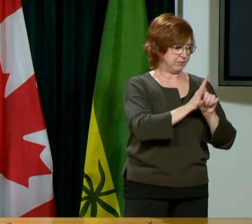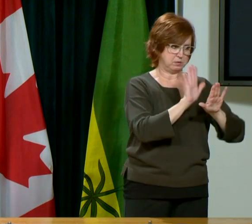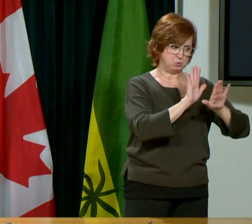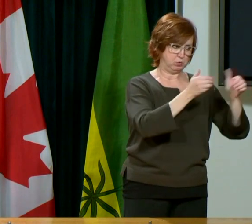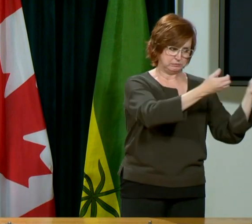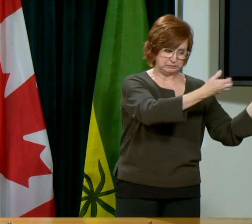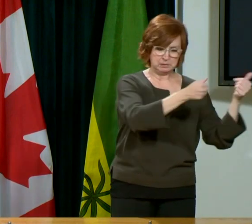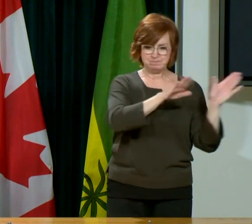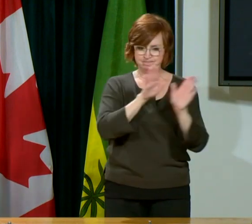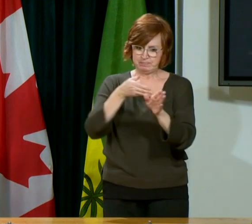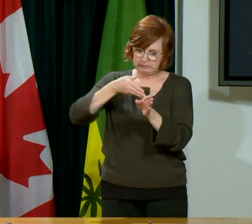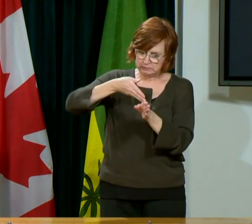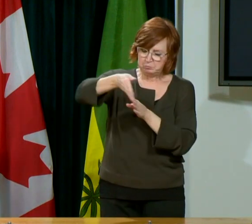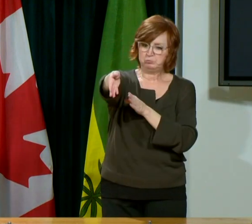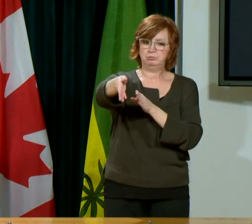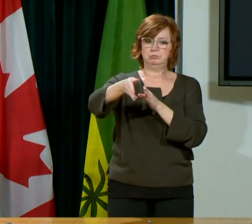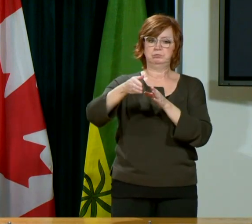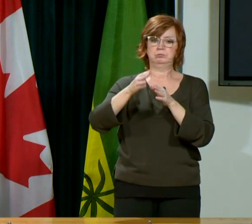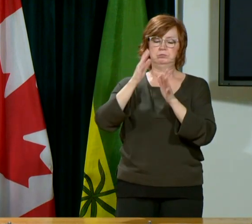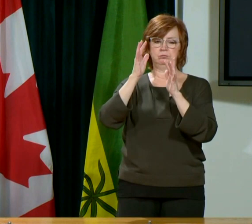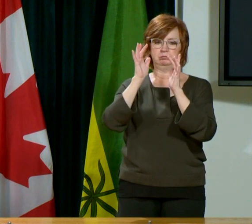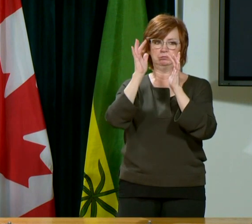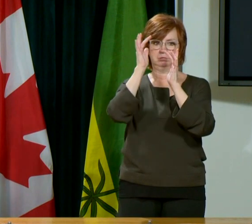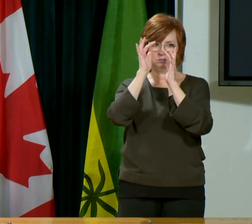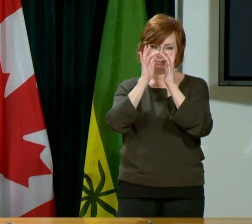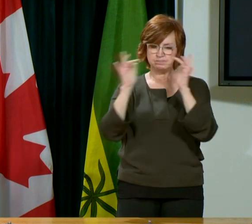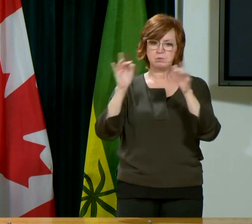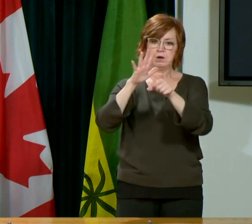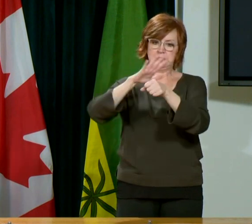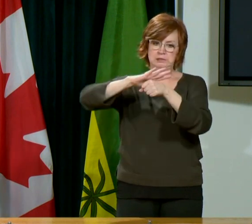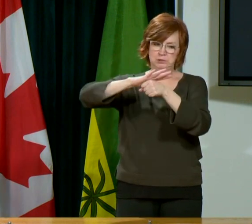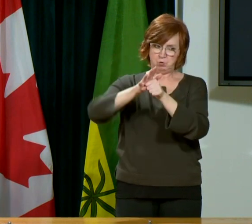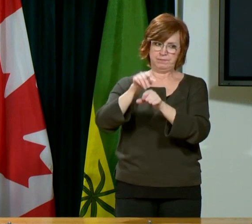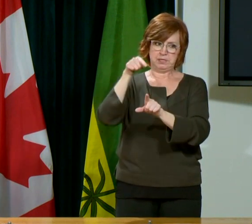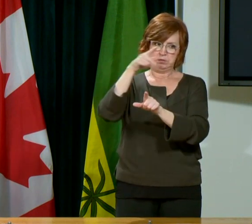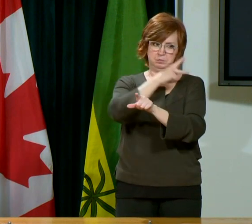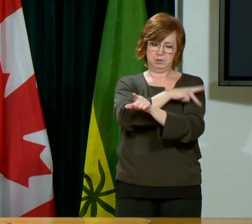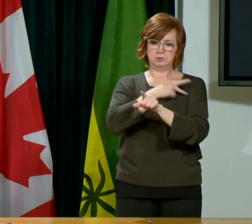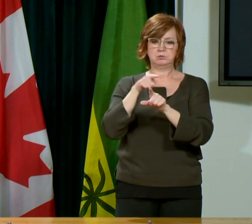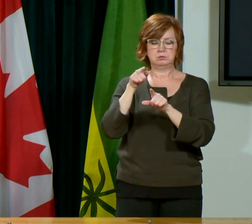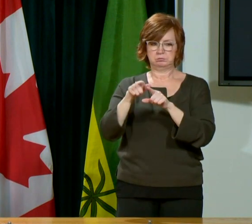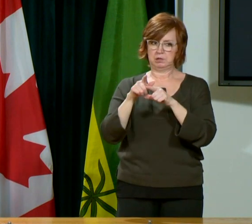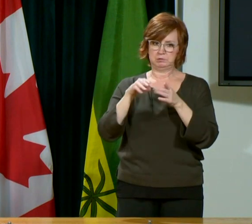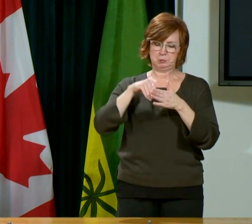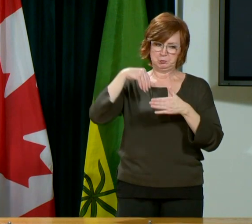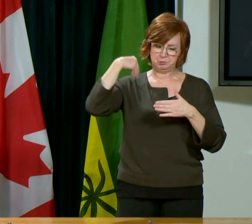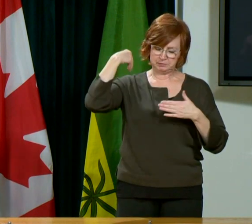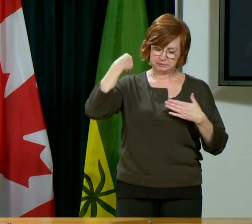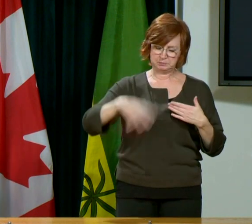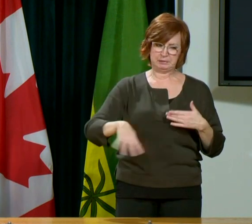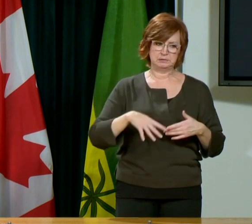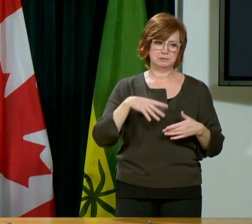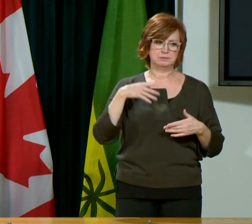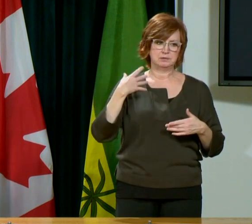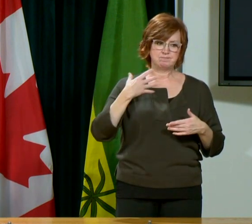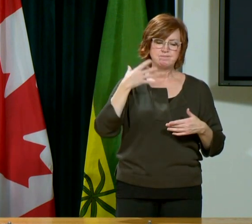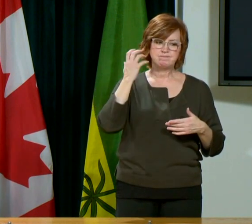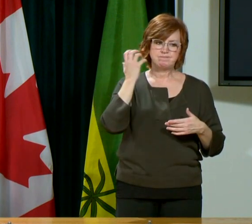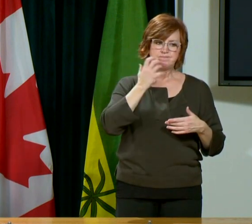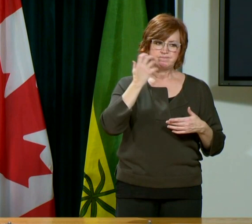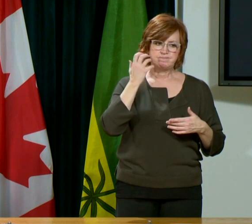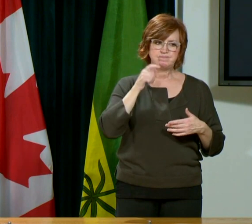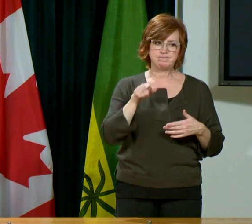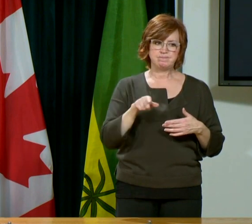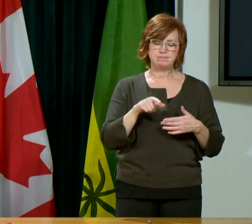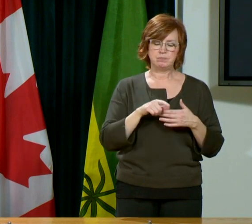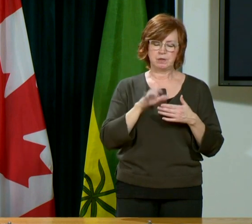function, in the event that we're caring for patients inside those field hospitals. So that would add significant to the cost as we move forward if that would